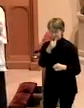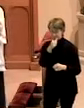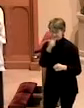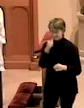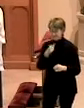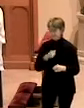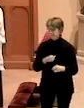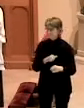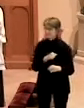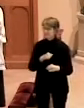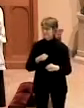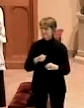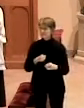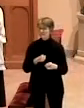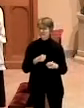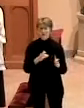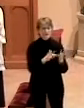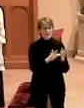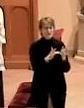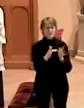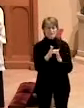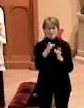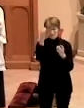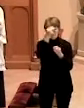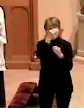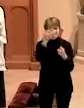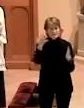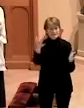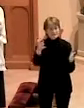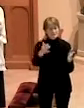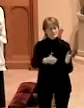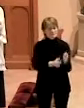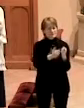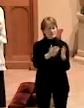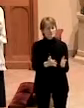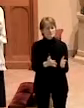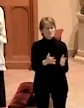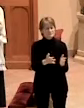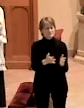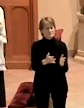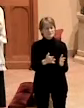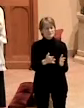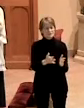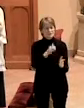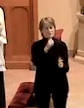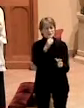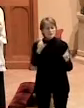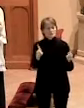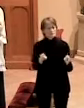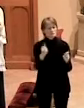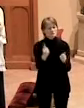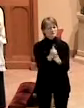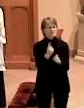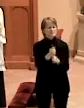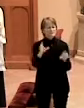Jesus said to his disciples, take care not to perform righteous deeds in order that people may